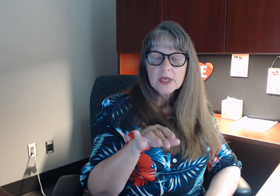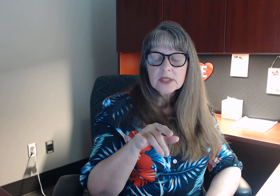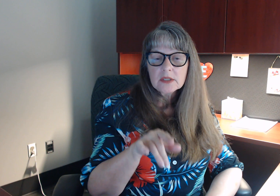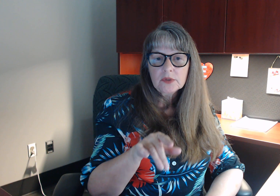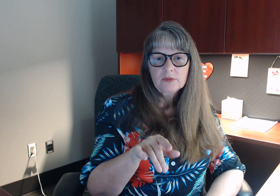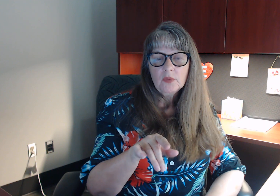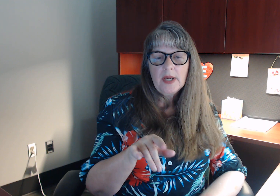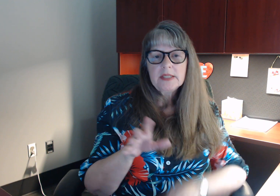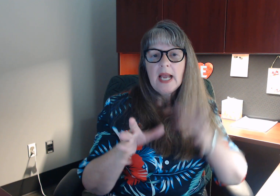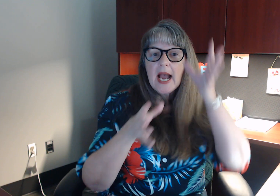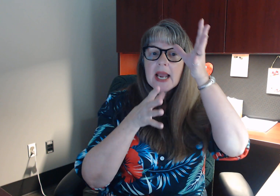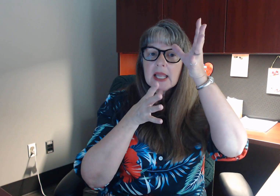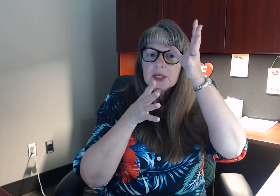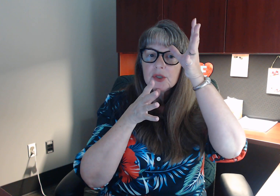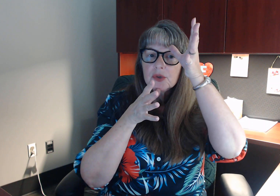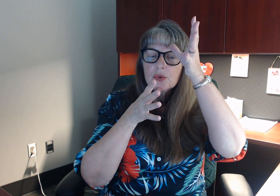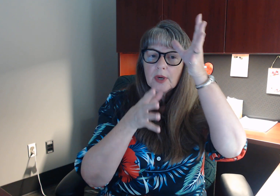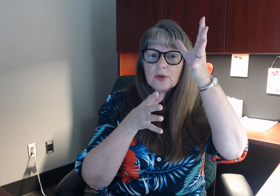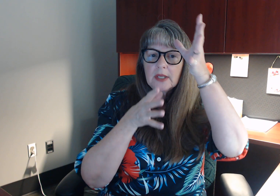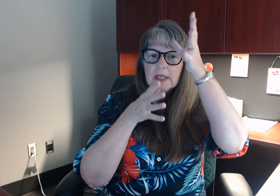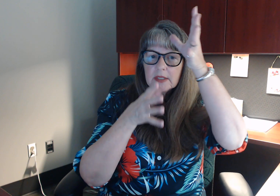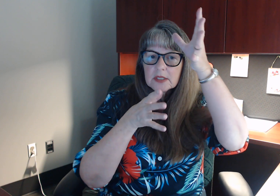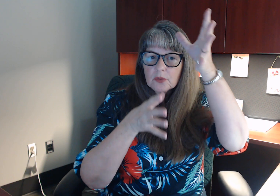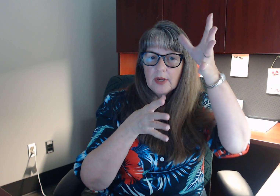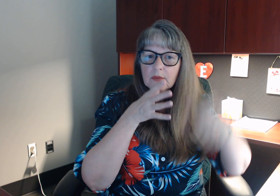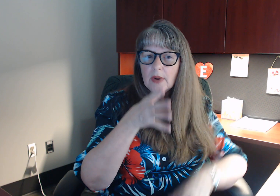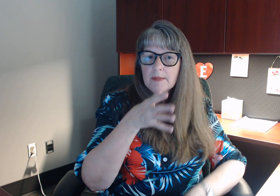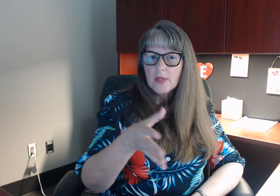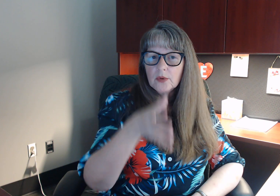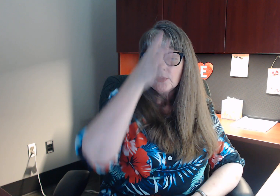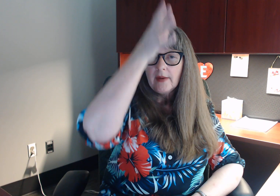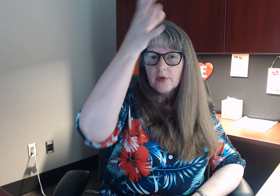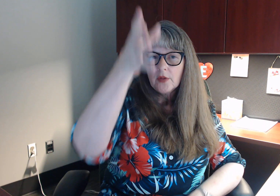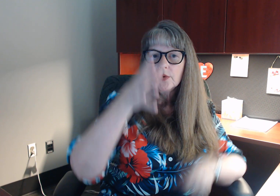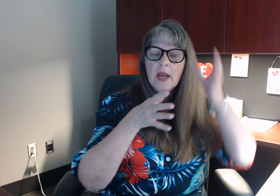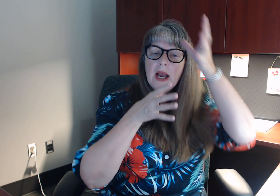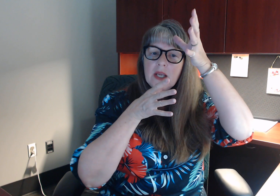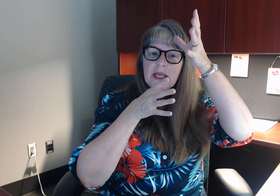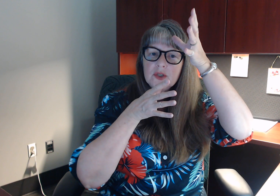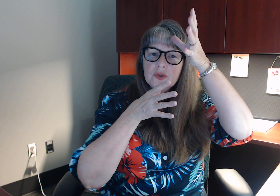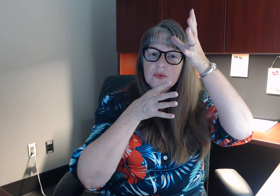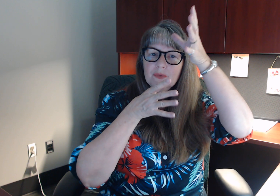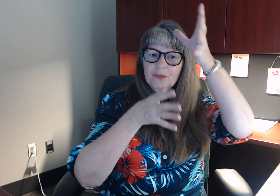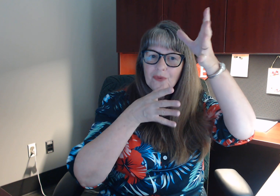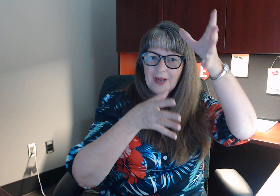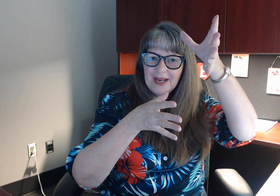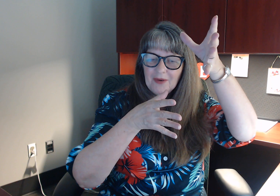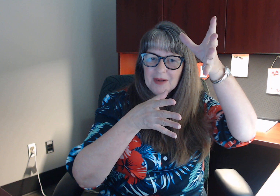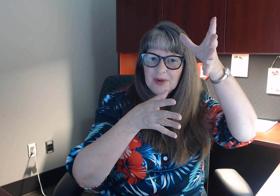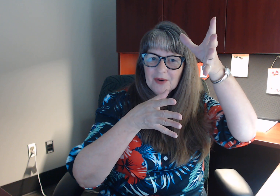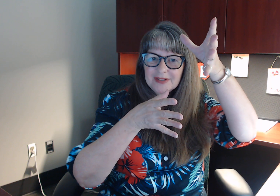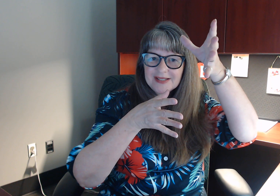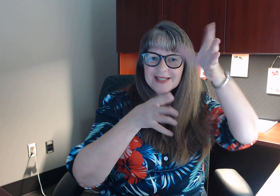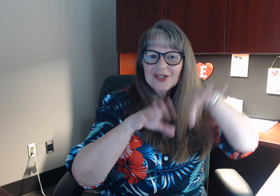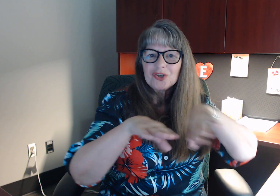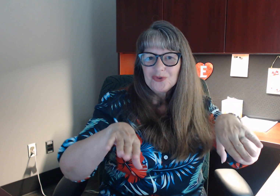several different ways. I like to do like I said, this is grandmother, grandfather. I like to do grandparents, children